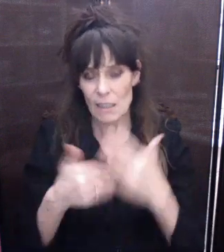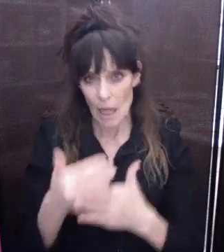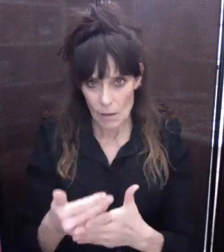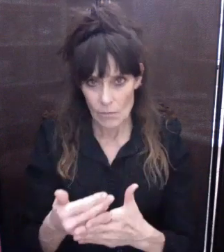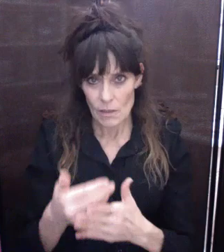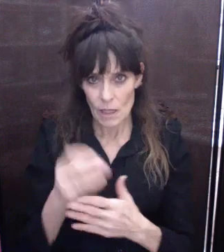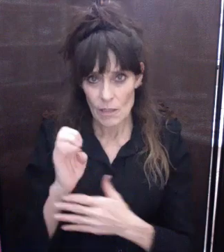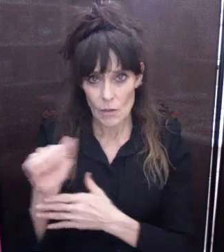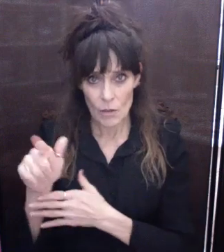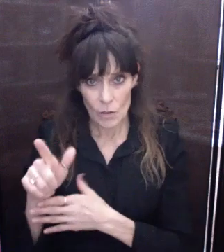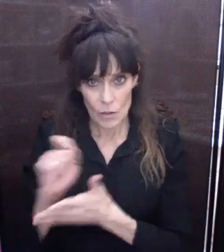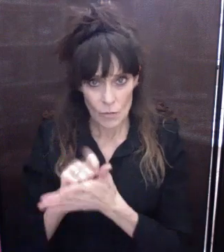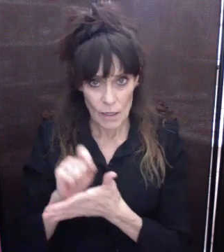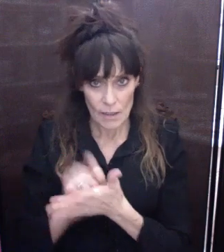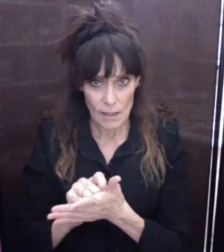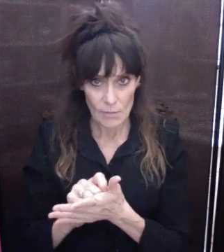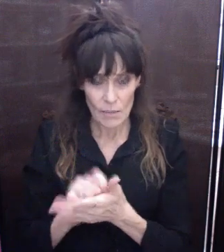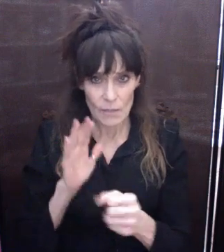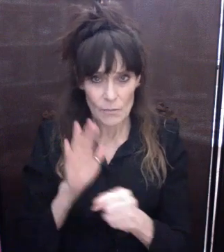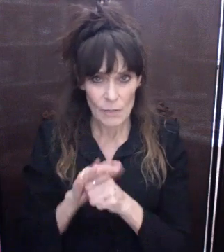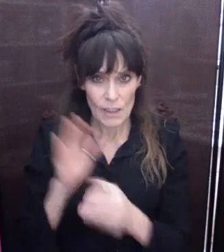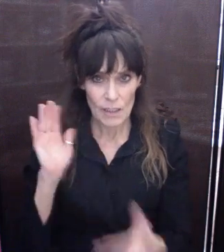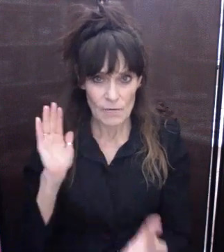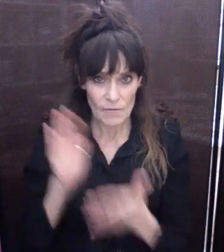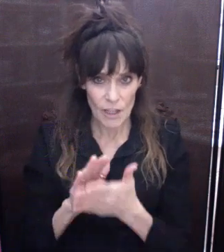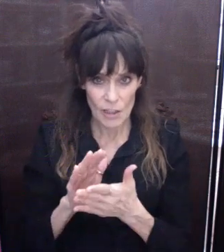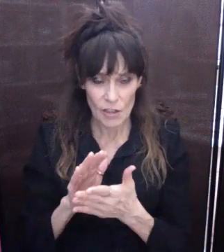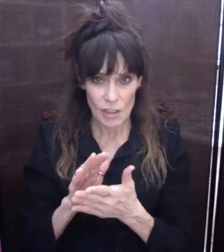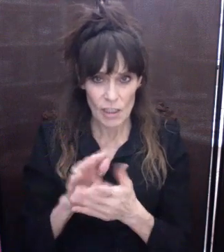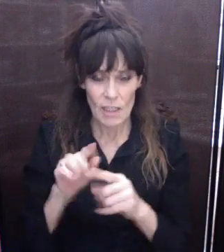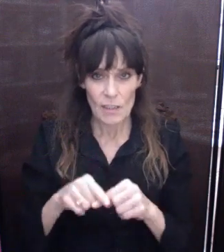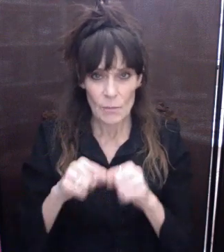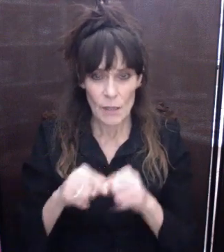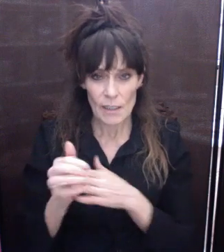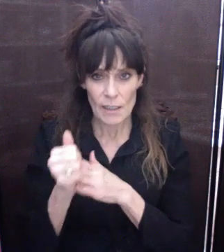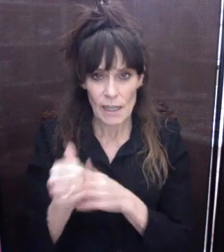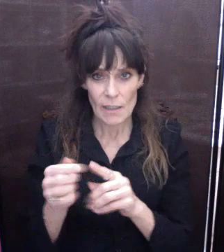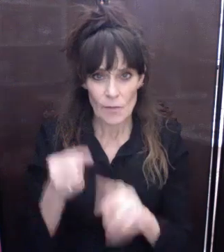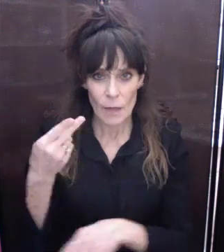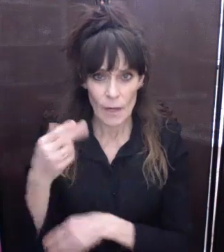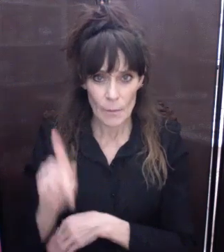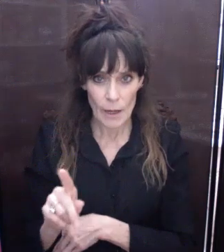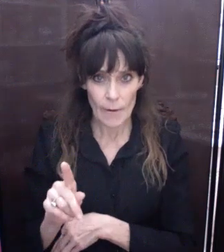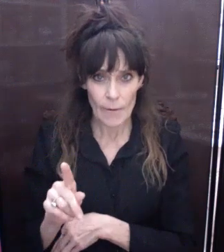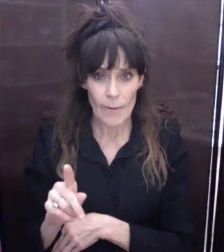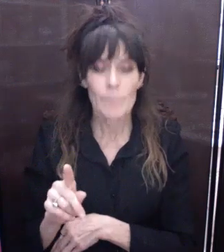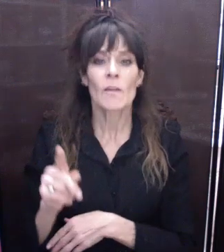writes them, are complete deflation, dependence and guidance from a higher power, moral inventory,